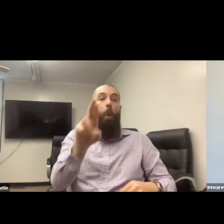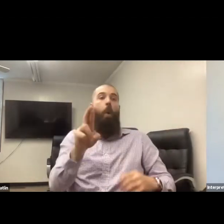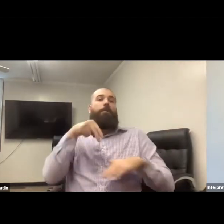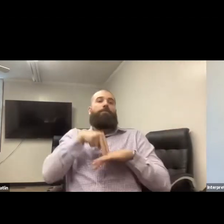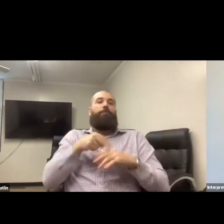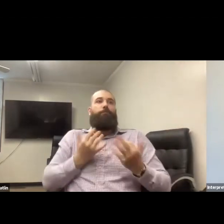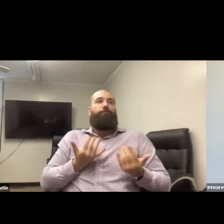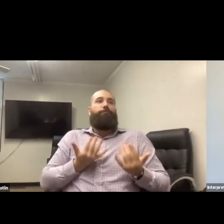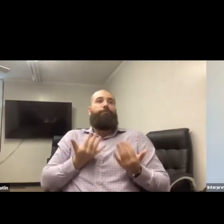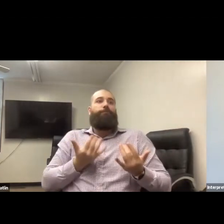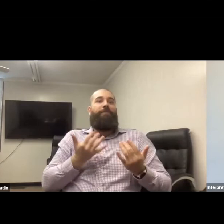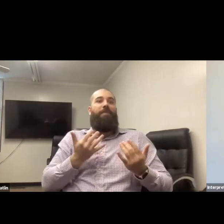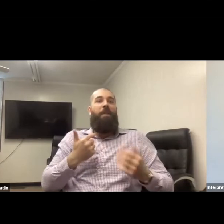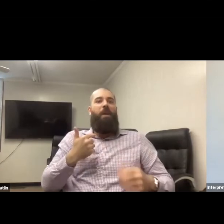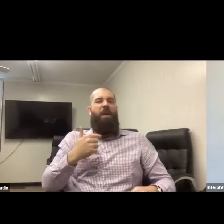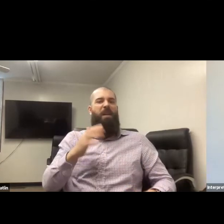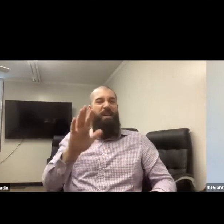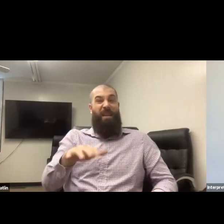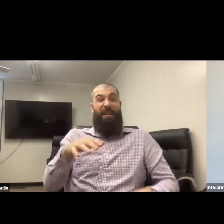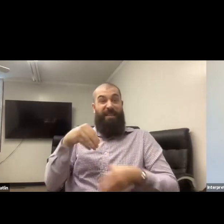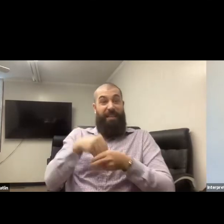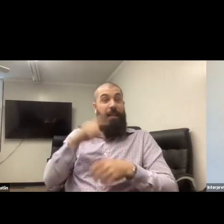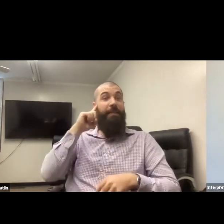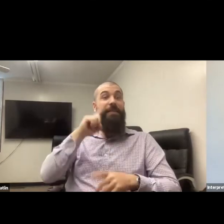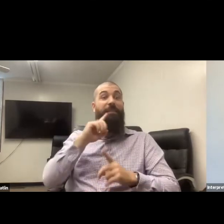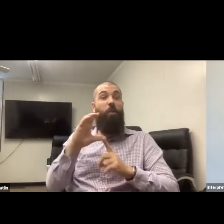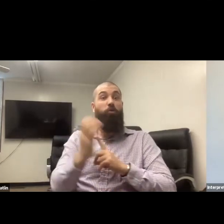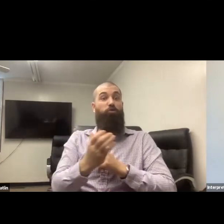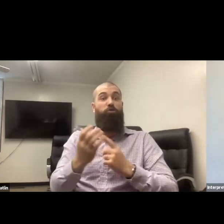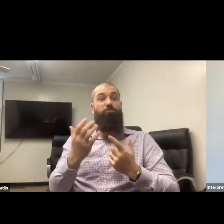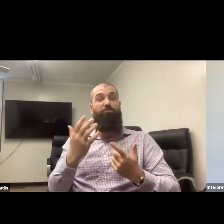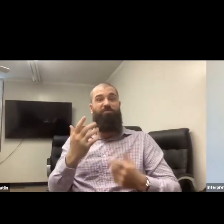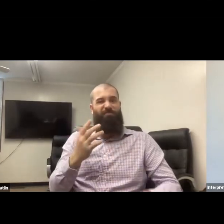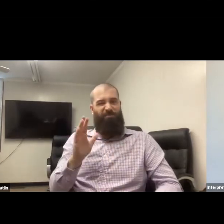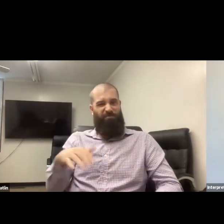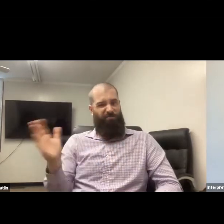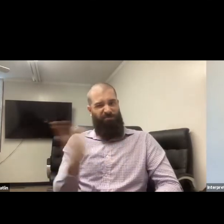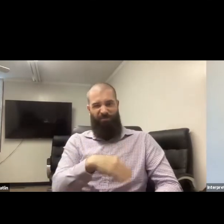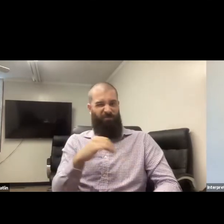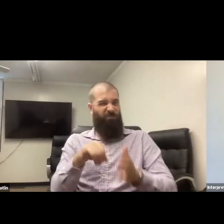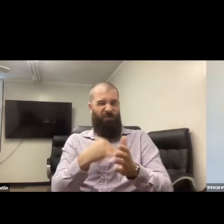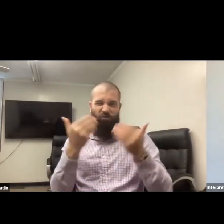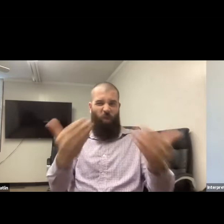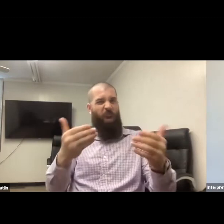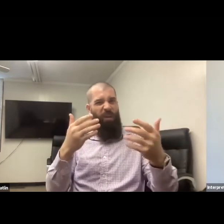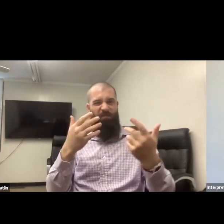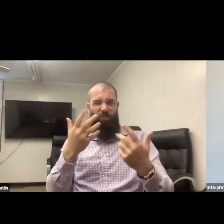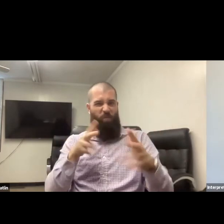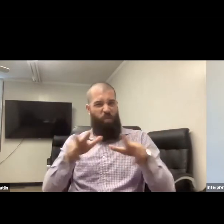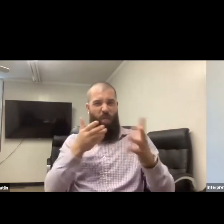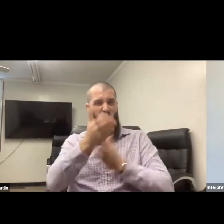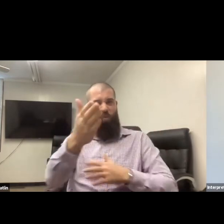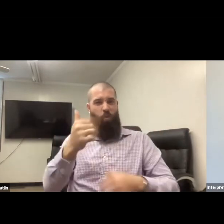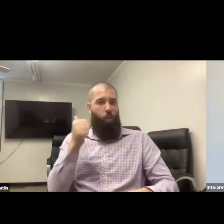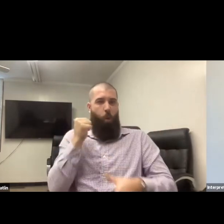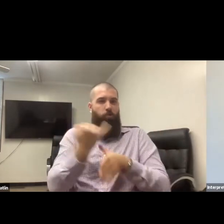through there, or they just stand there and wait for the conversation to finish. Really, in deaf culture, it's okay to just